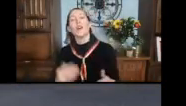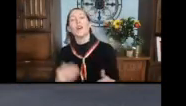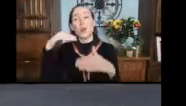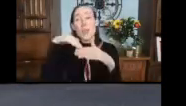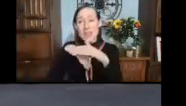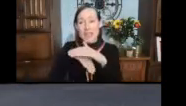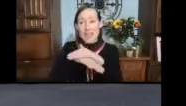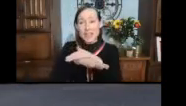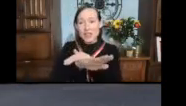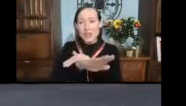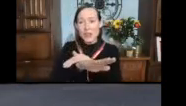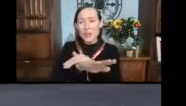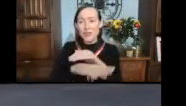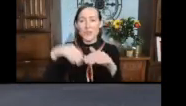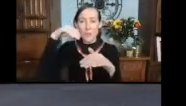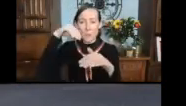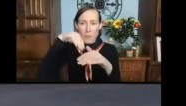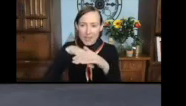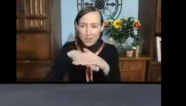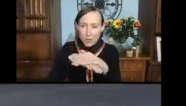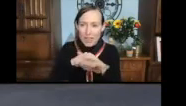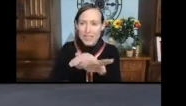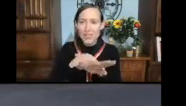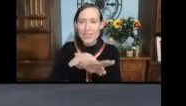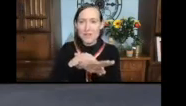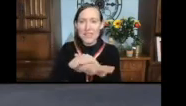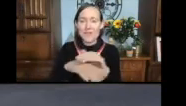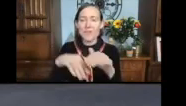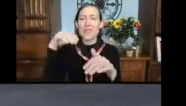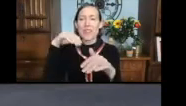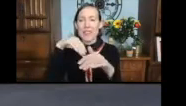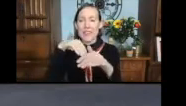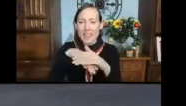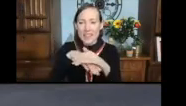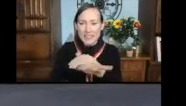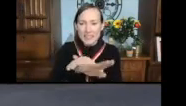right, so into, like you're going into something,